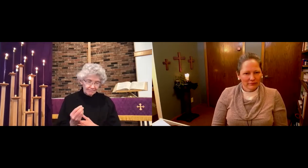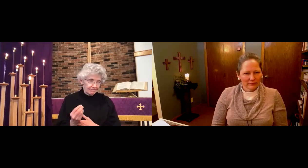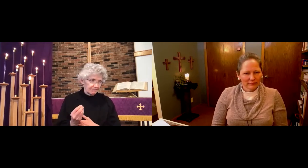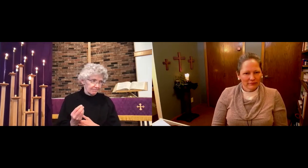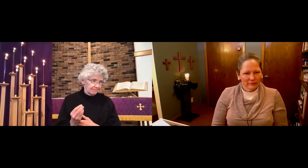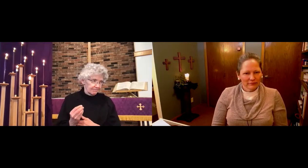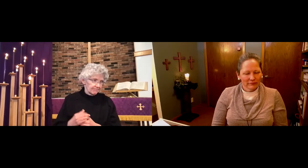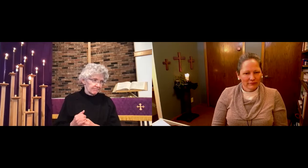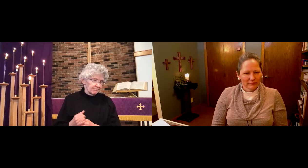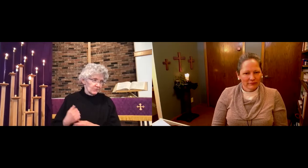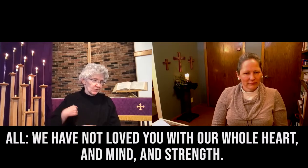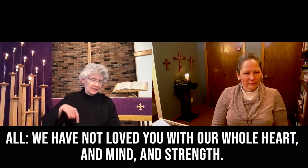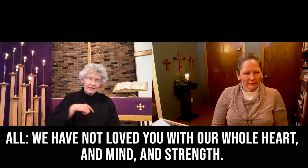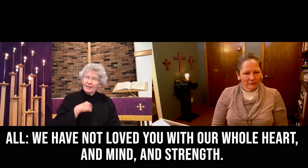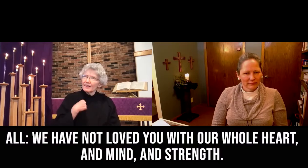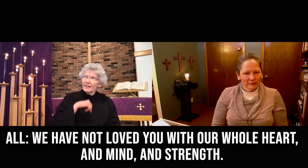congregation.